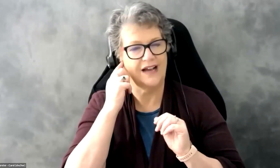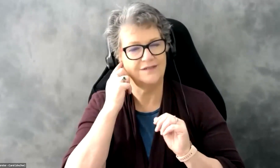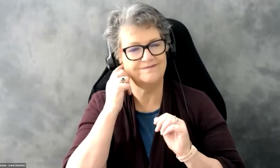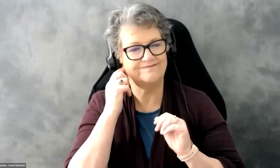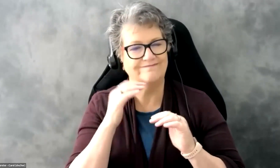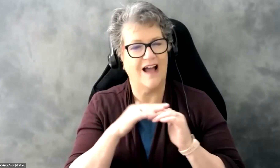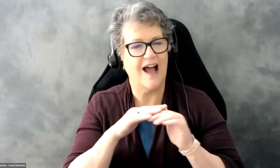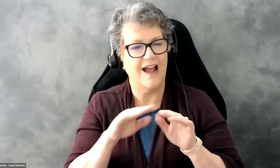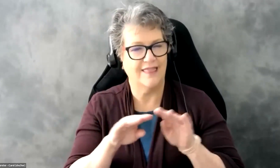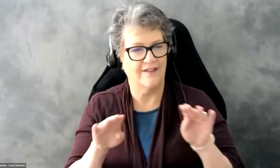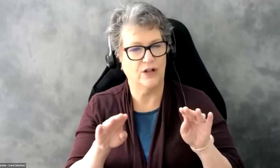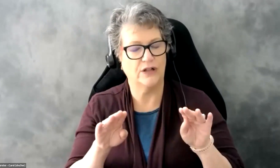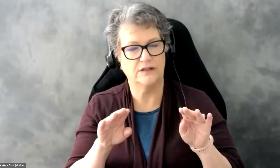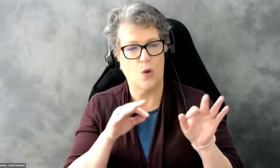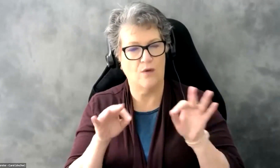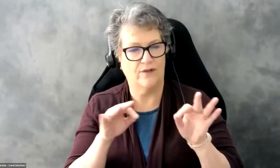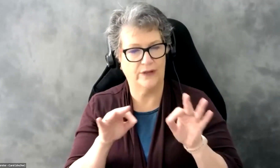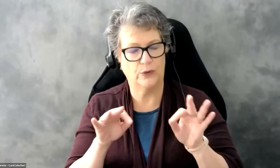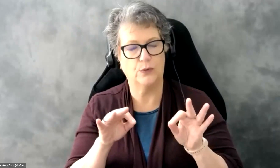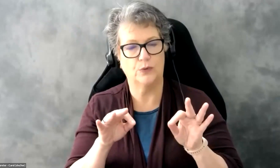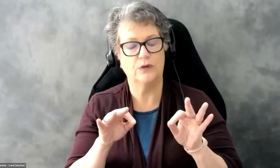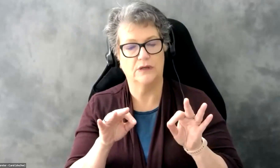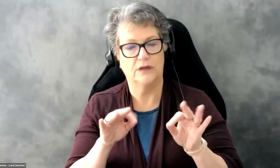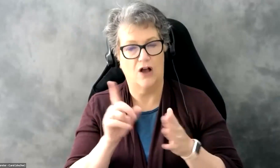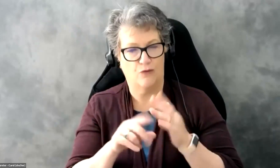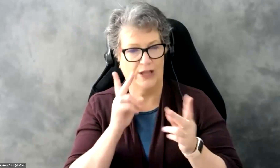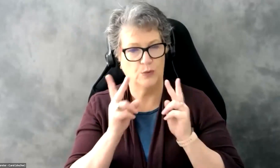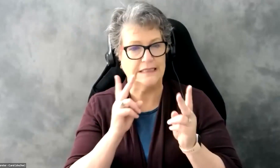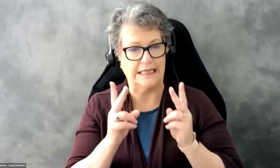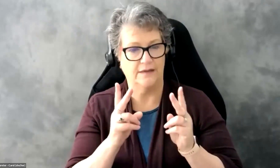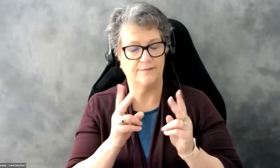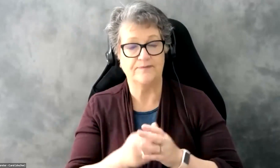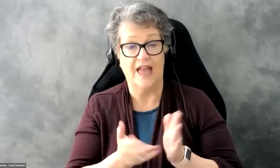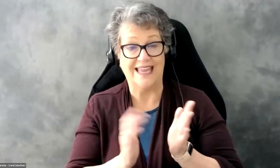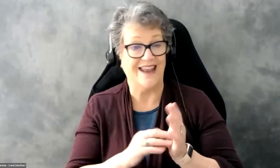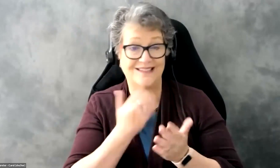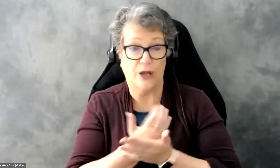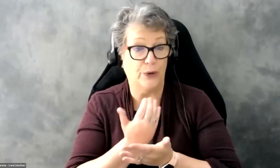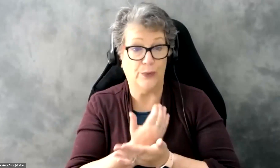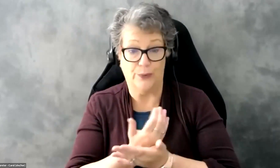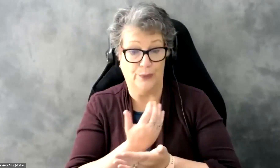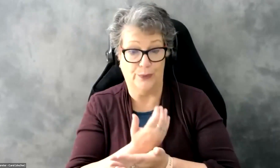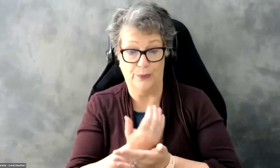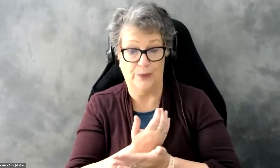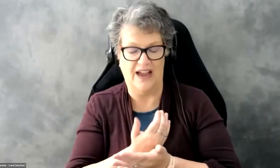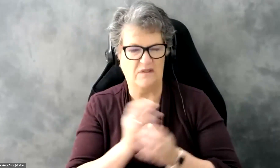high level overview of the type of things that you're going to see. Again, these are not new things. I don't have really anything new to